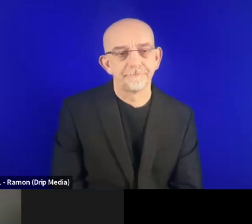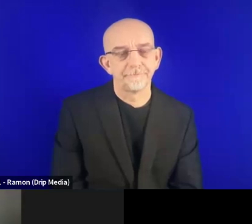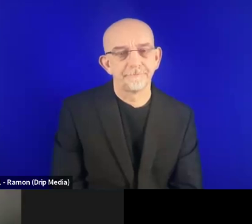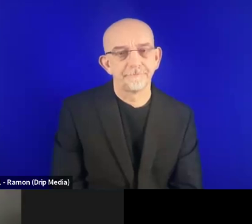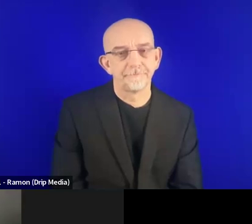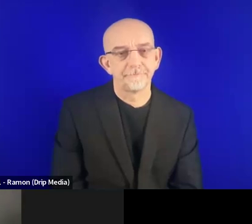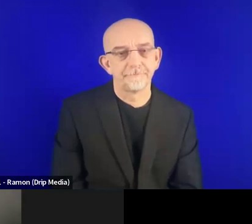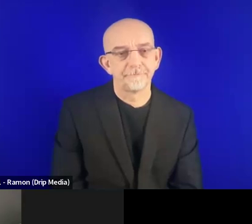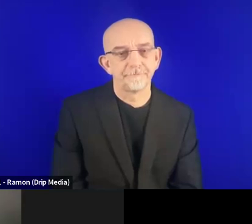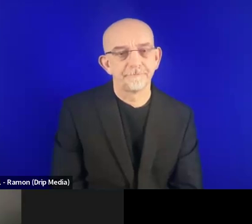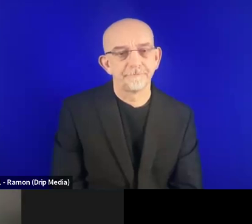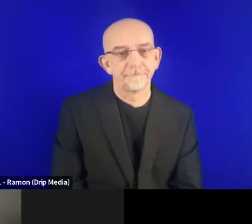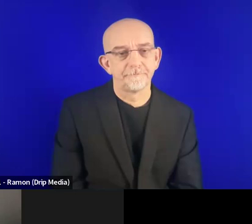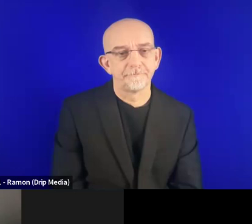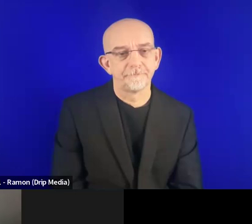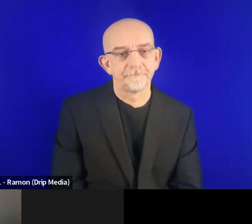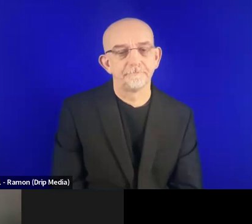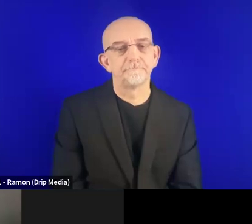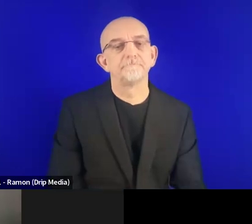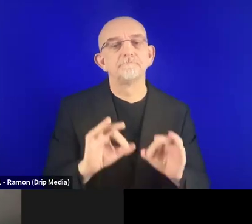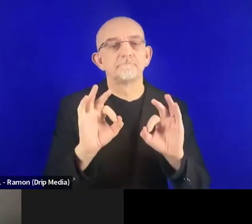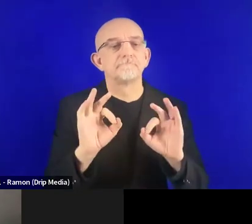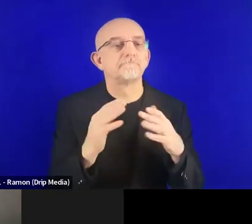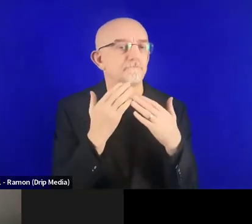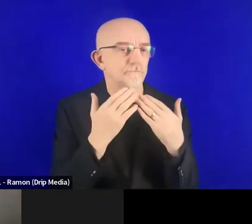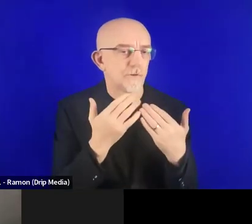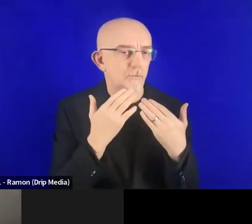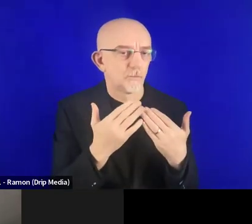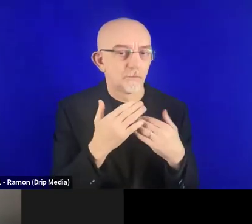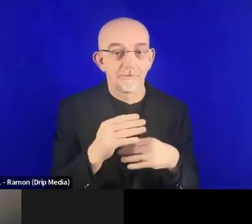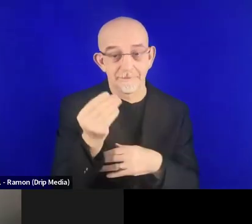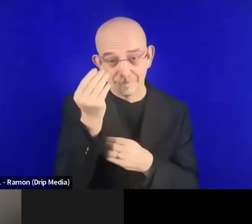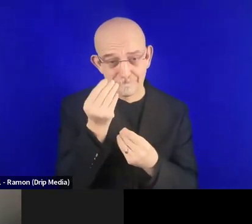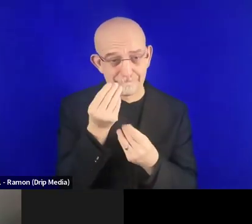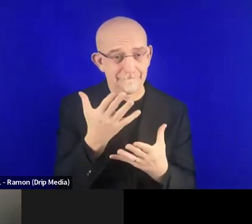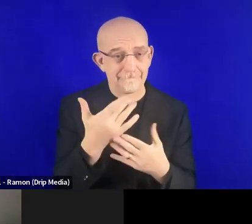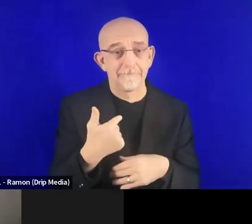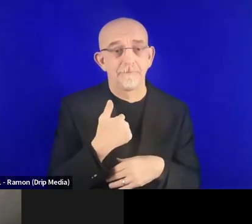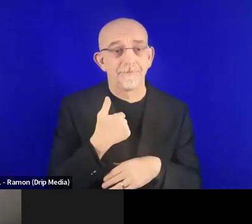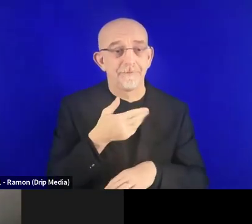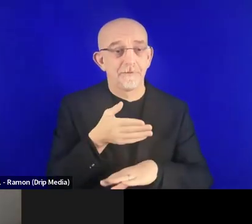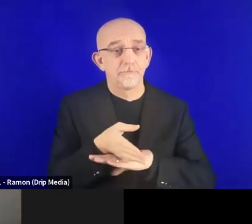driving back a long distance, so I'll try and use the time.